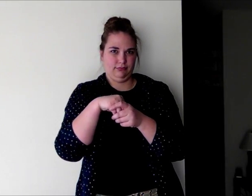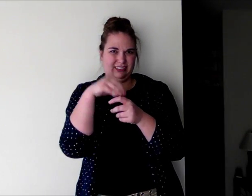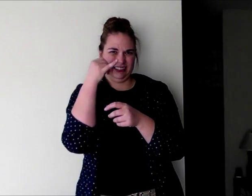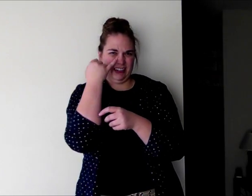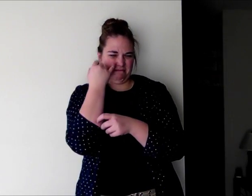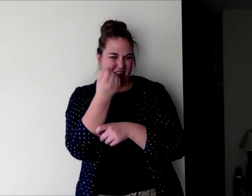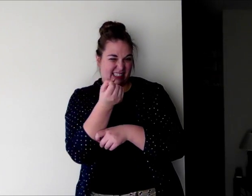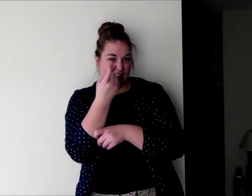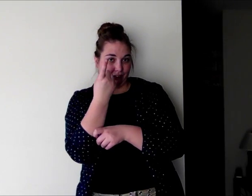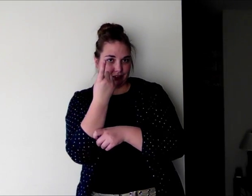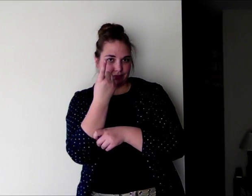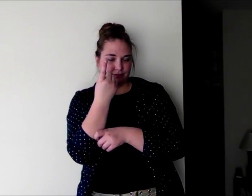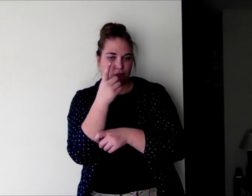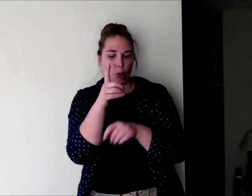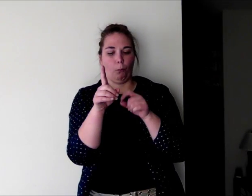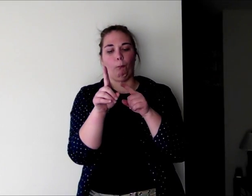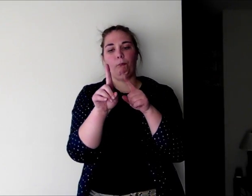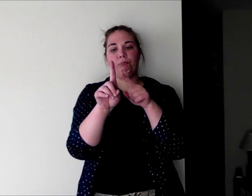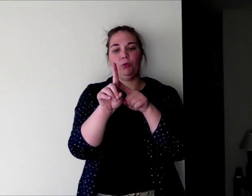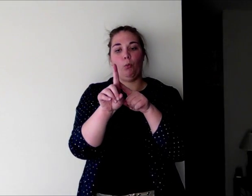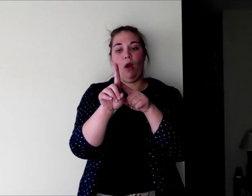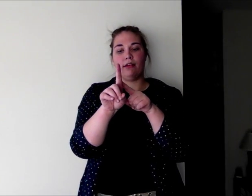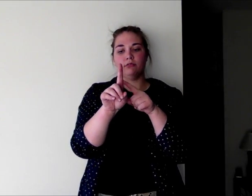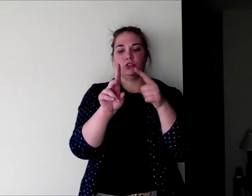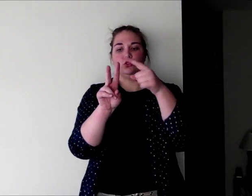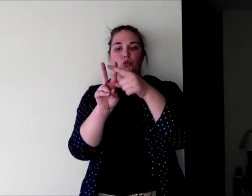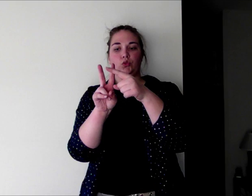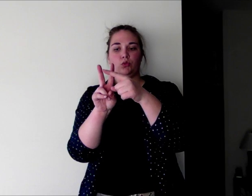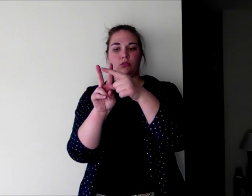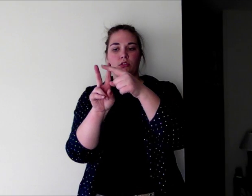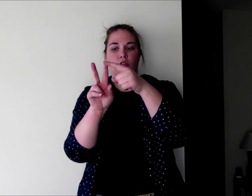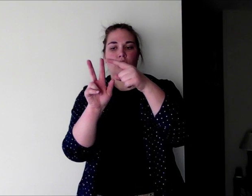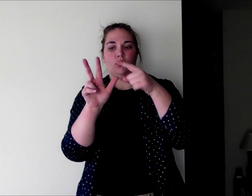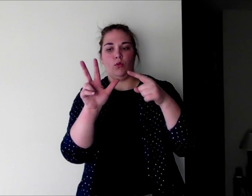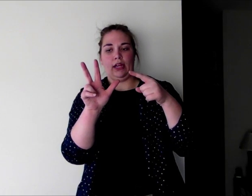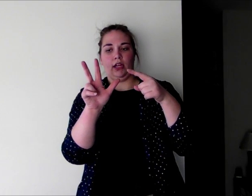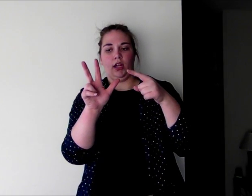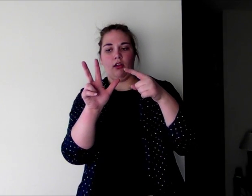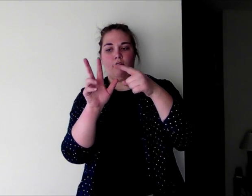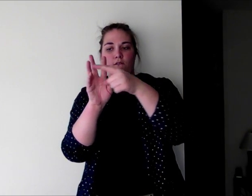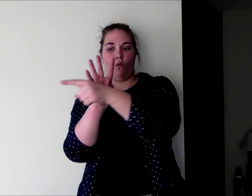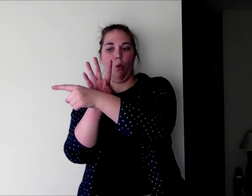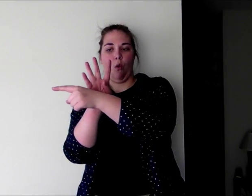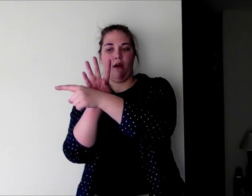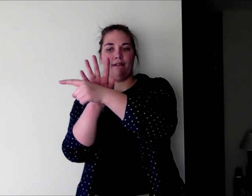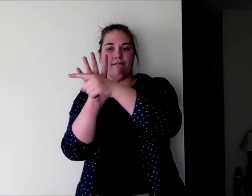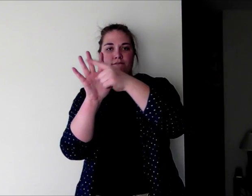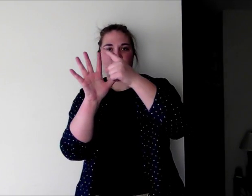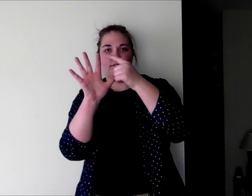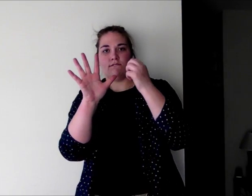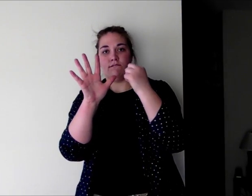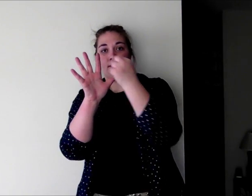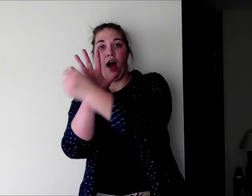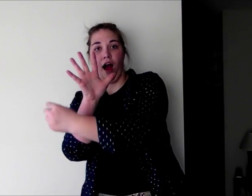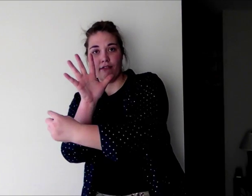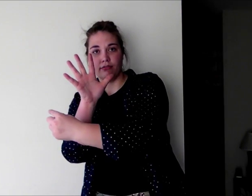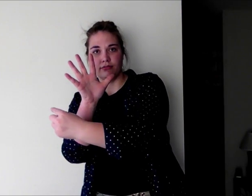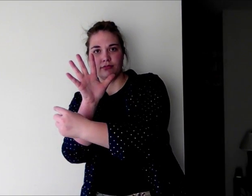and then inward, if that makes any sense. So for 1, and then you go out with 2, out with 3, out with 4, out with